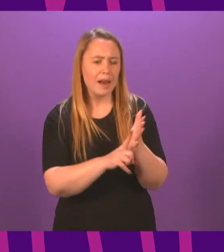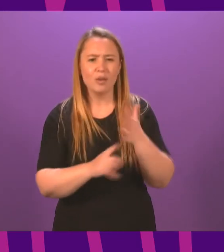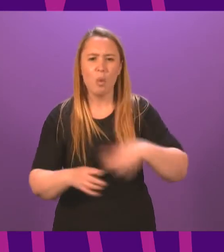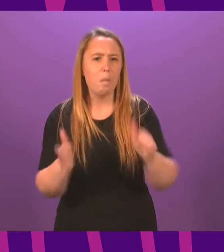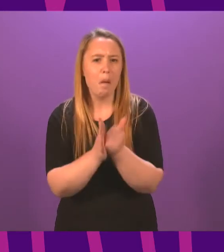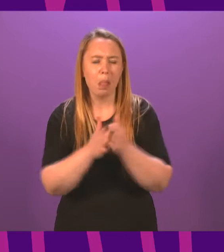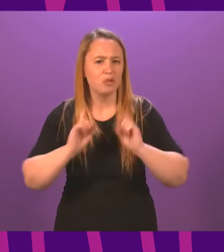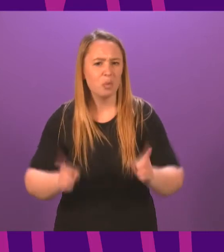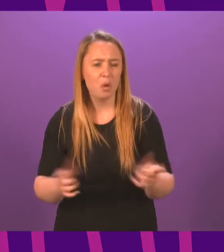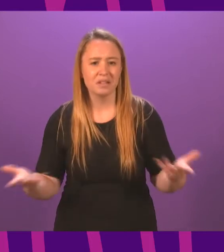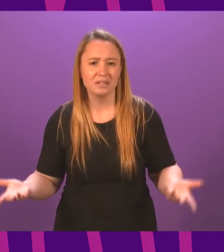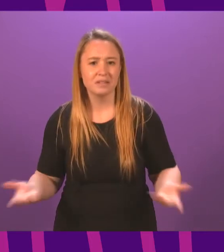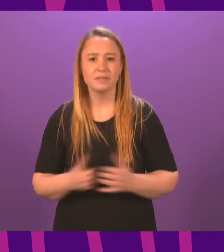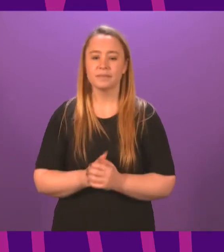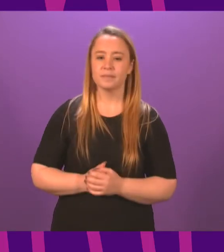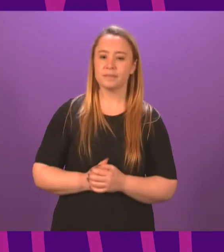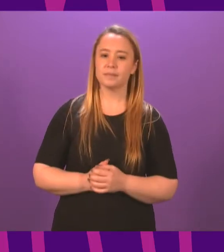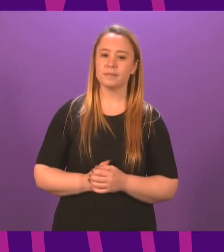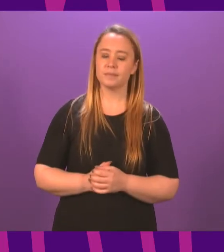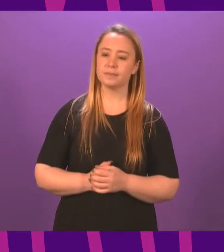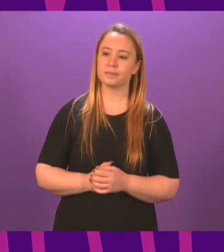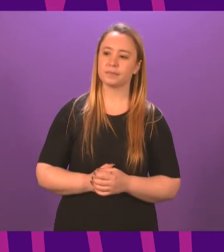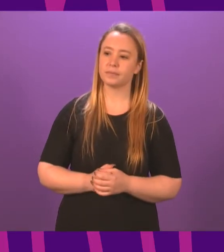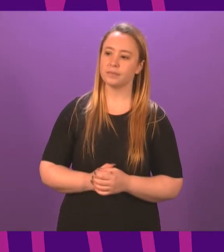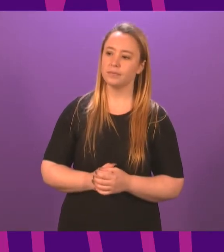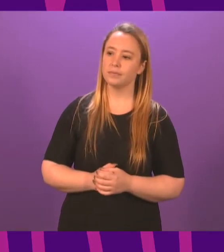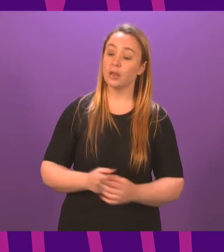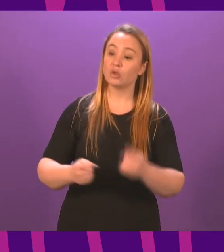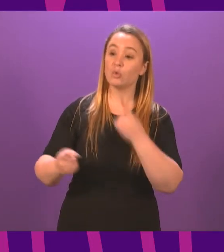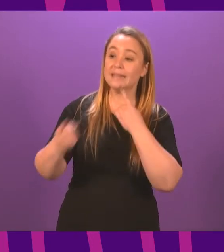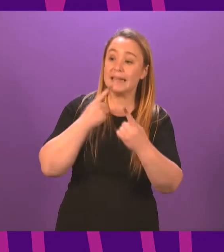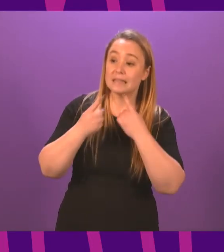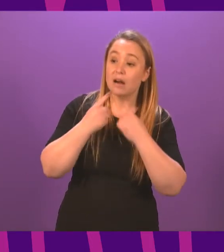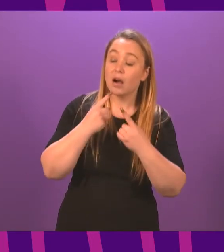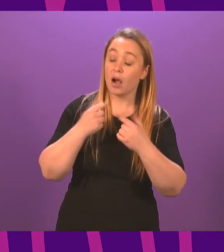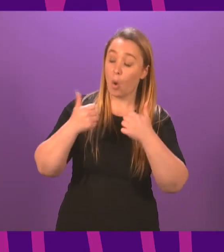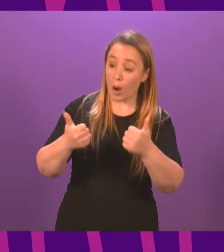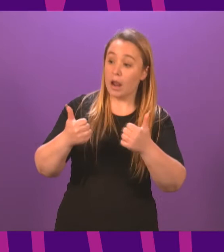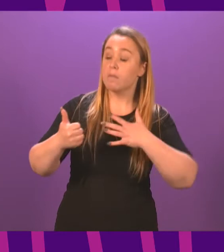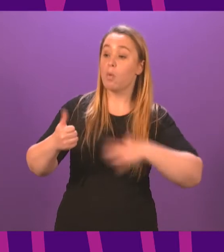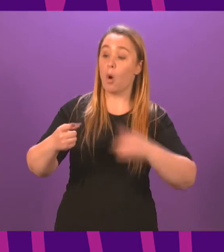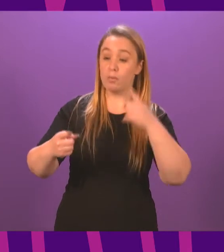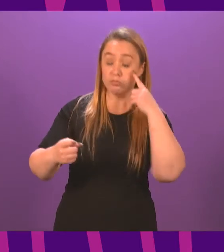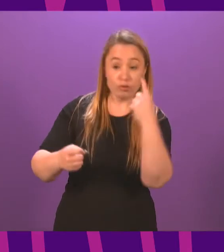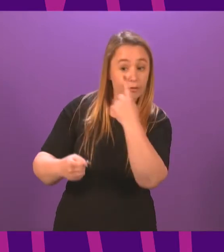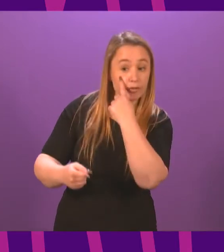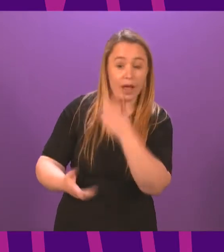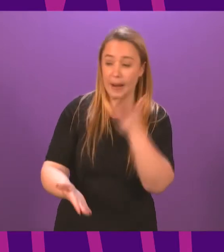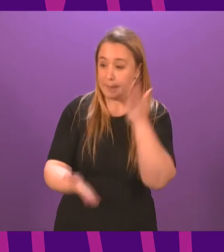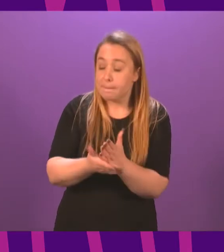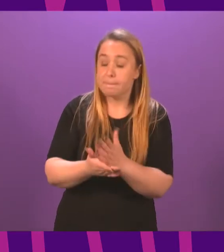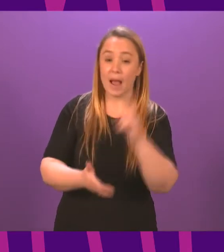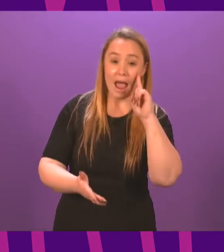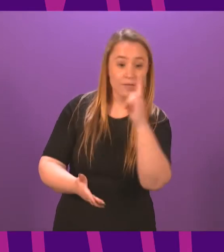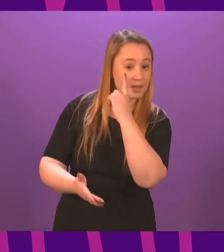to publish? Richard Leonard. I don't just want data, I want proof, and I want compelling evidence that will